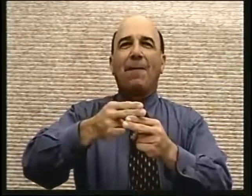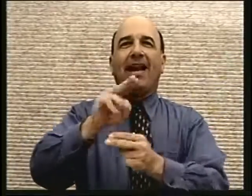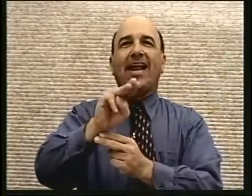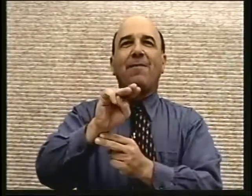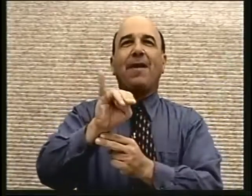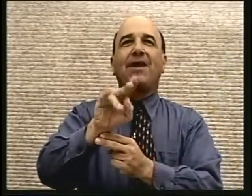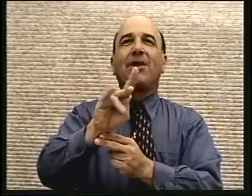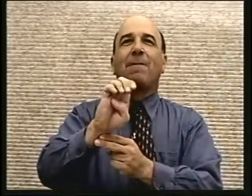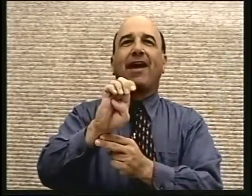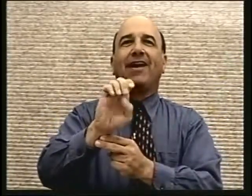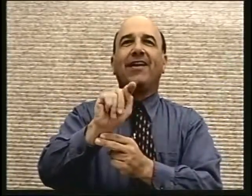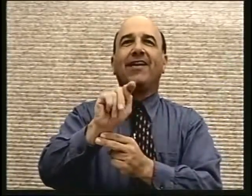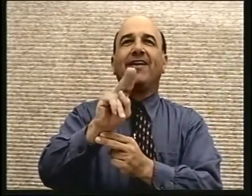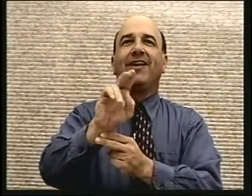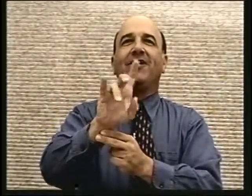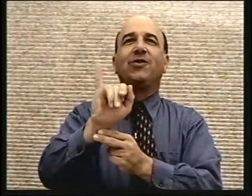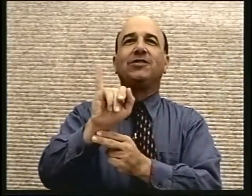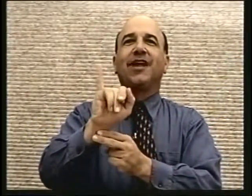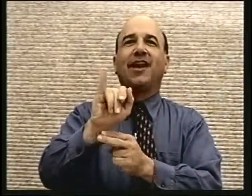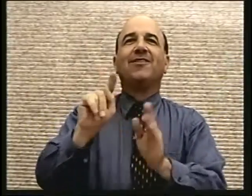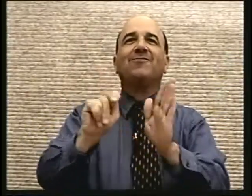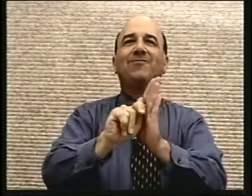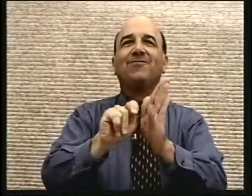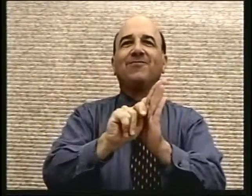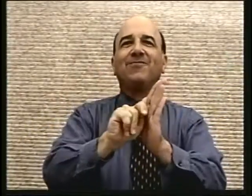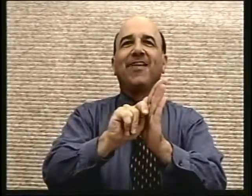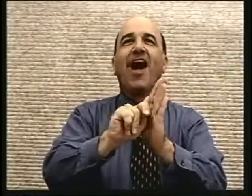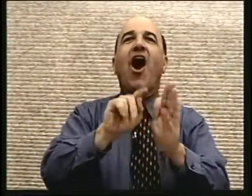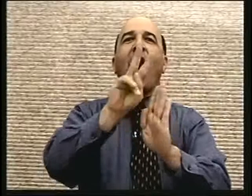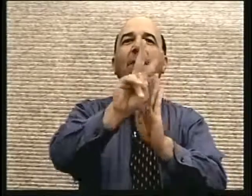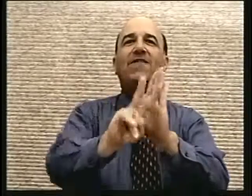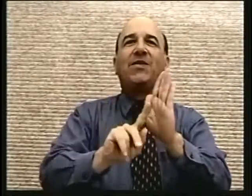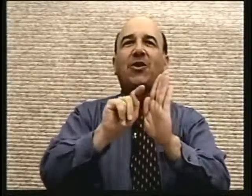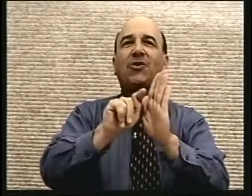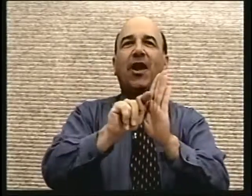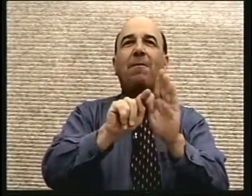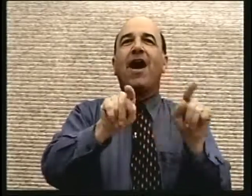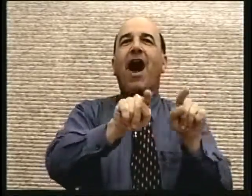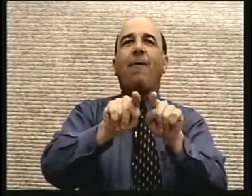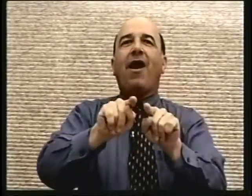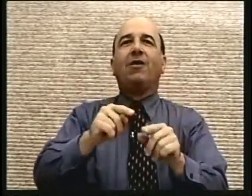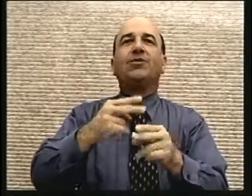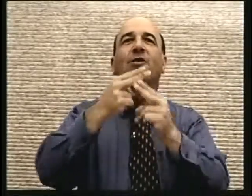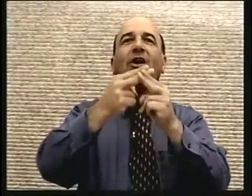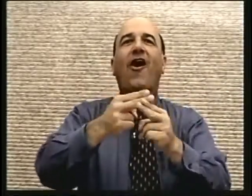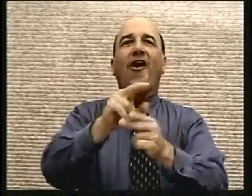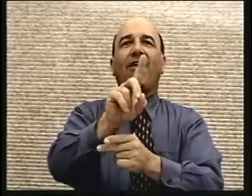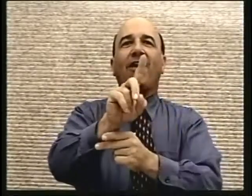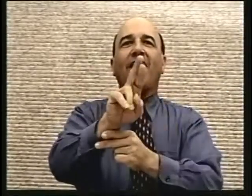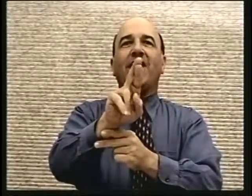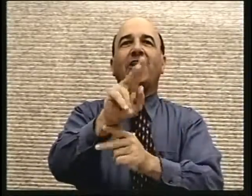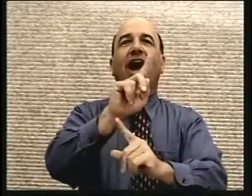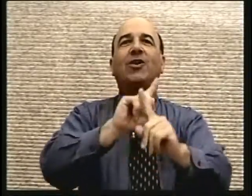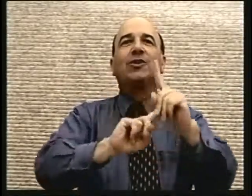My name is Mike Tusella. On this videotape, I'm also called Dr.